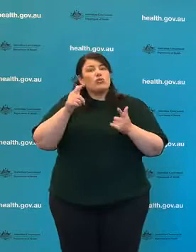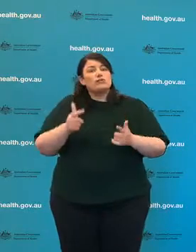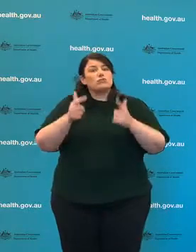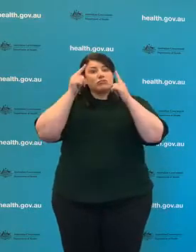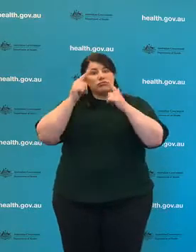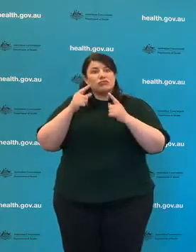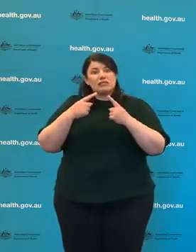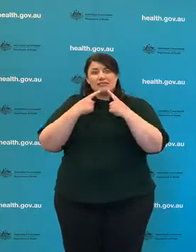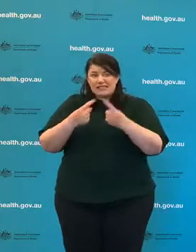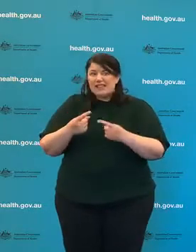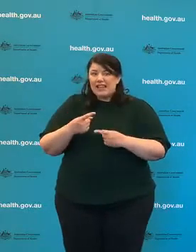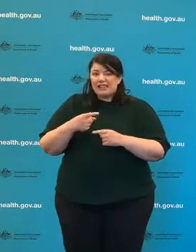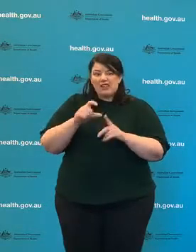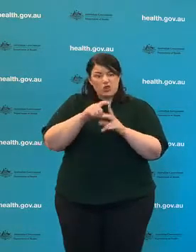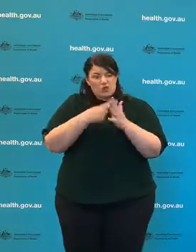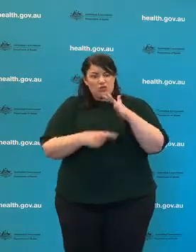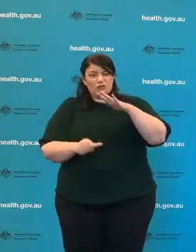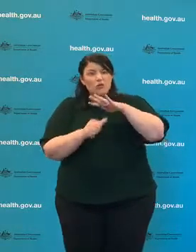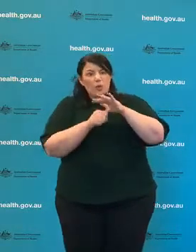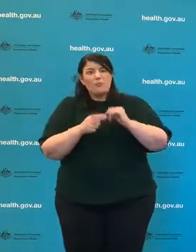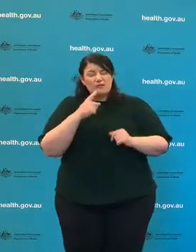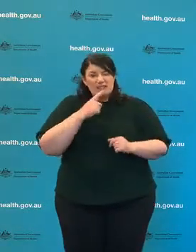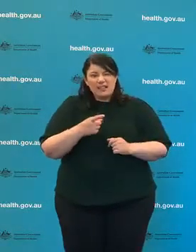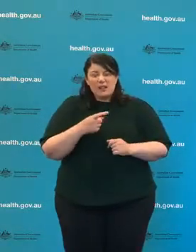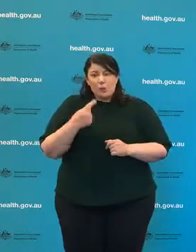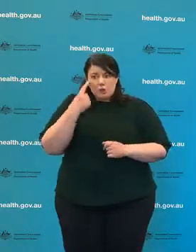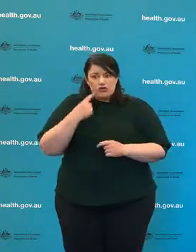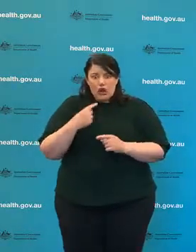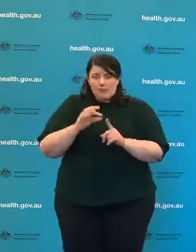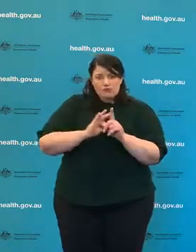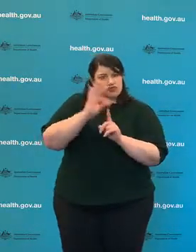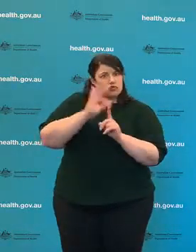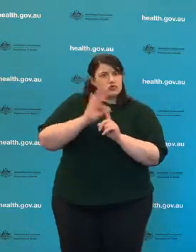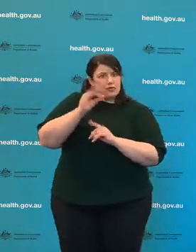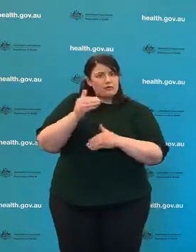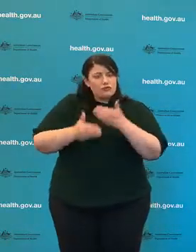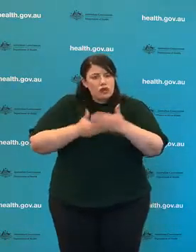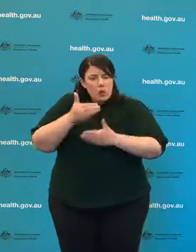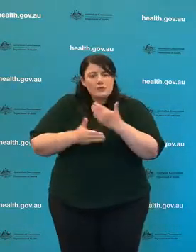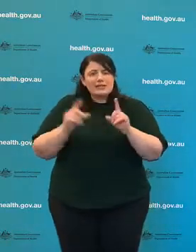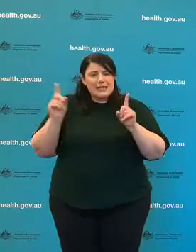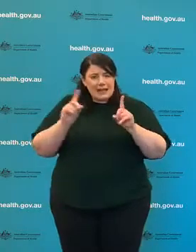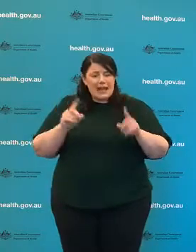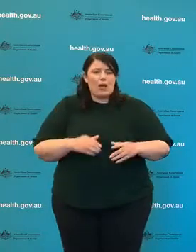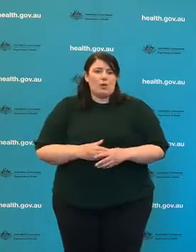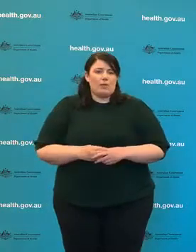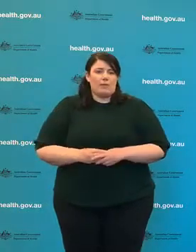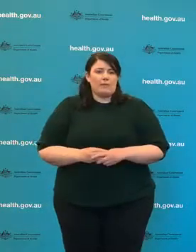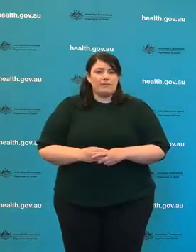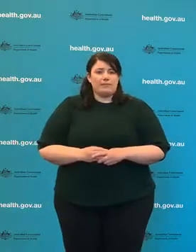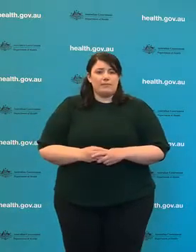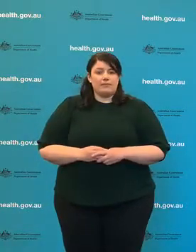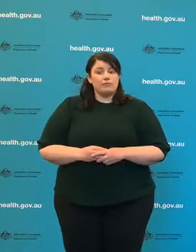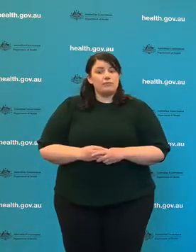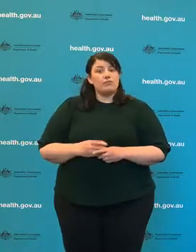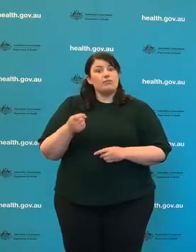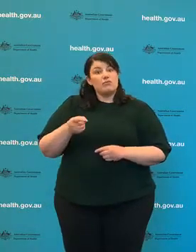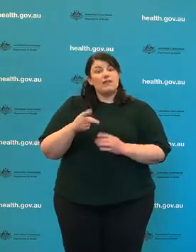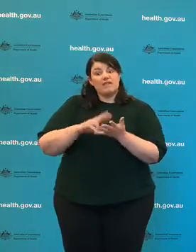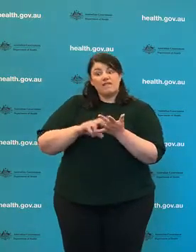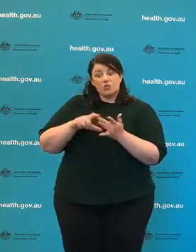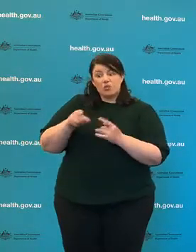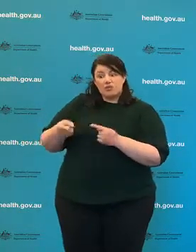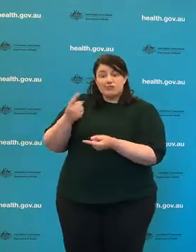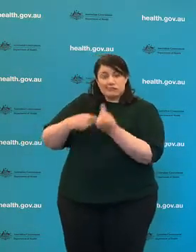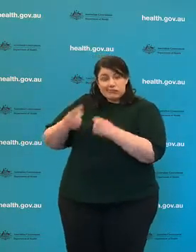and Professor Brett Sutton on how that's being done. We've had it reported in the last Pandemic Health Intelligence Plan that in